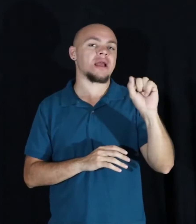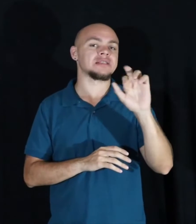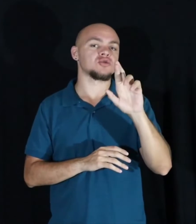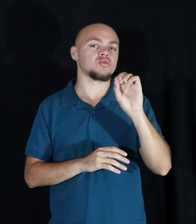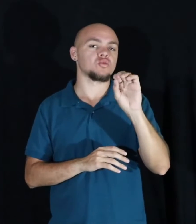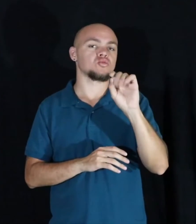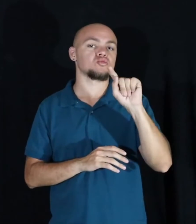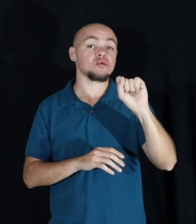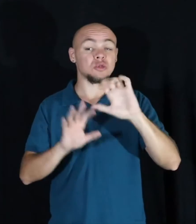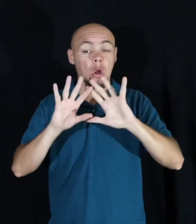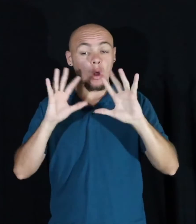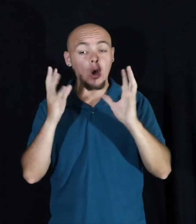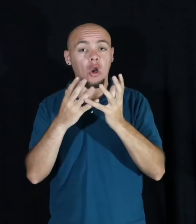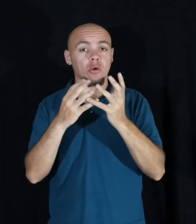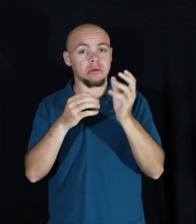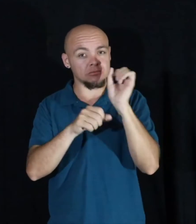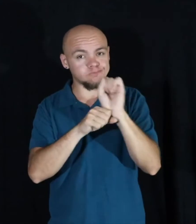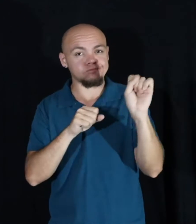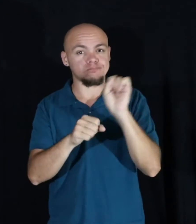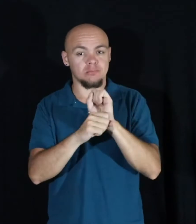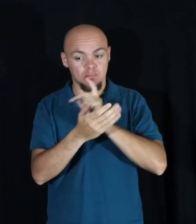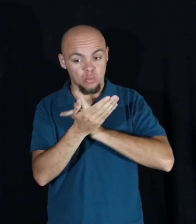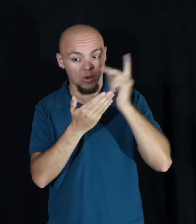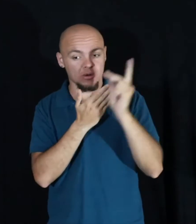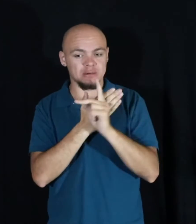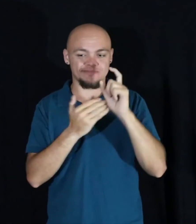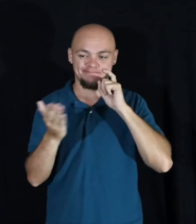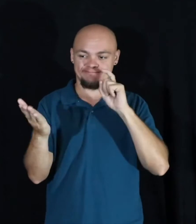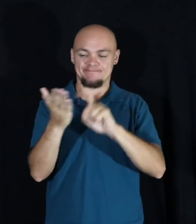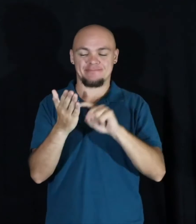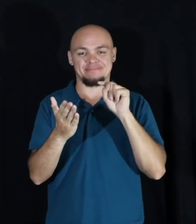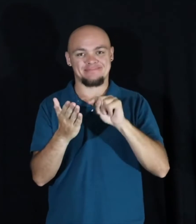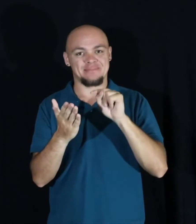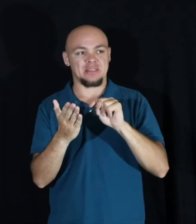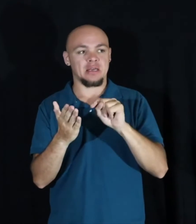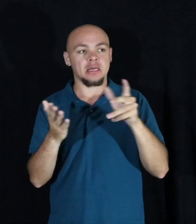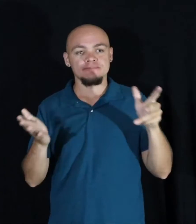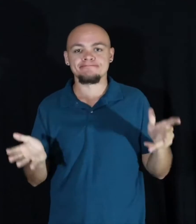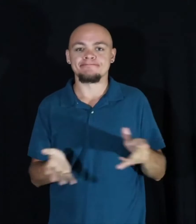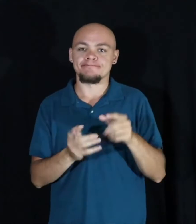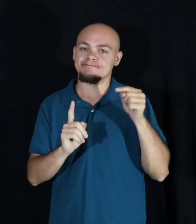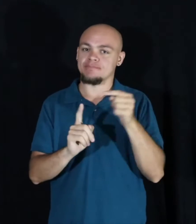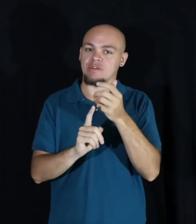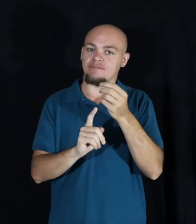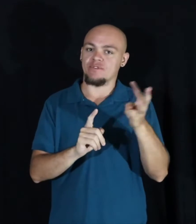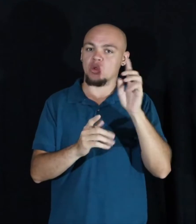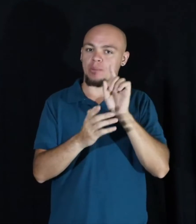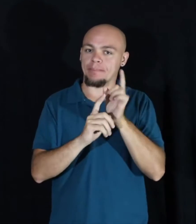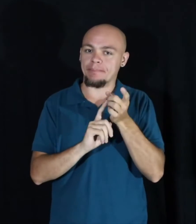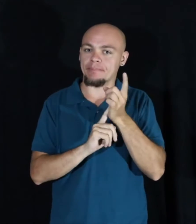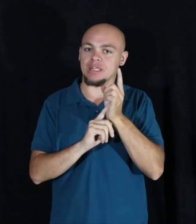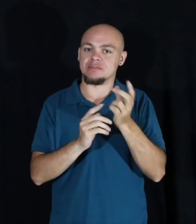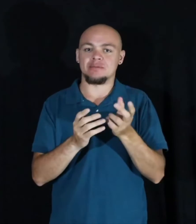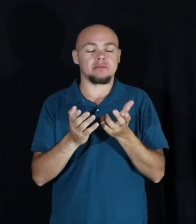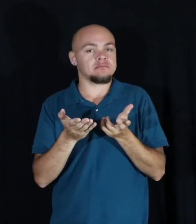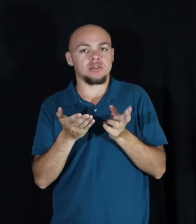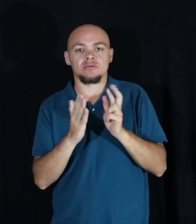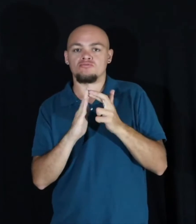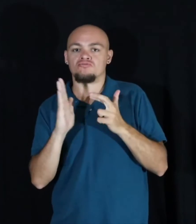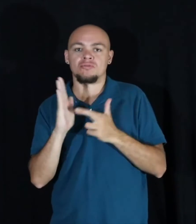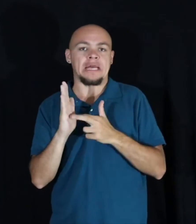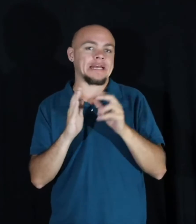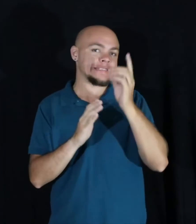initiative that's looking at this exact issue. I encourage each of you to take a few minutes and just sign up as a dementia